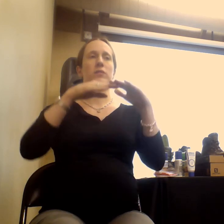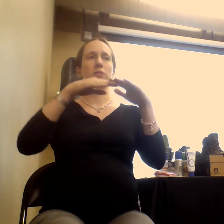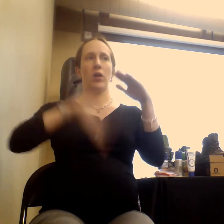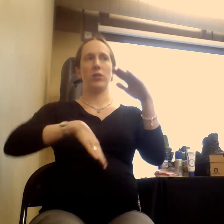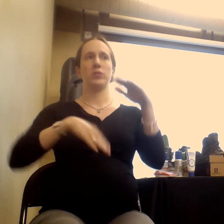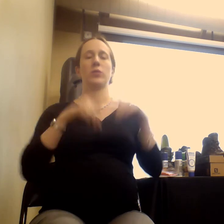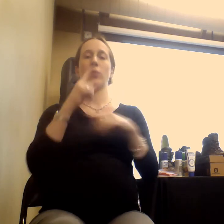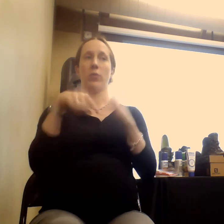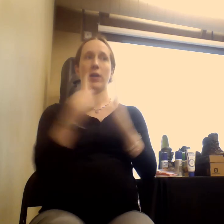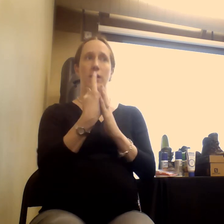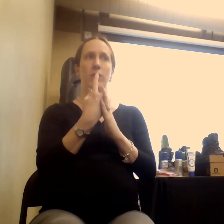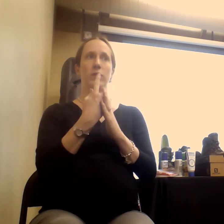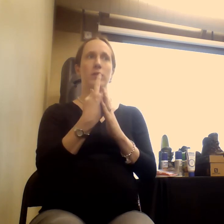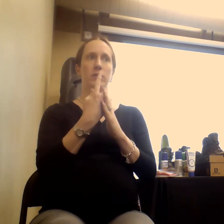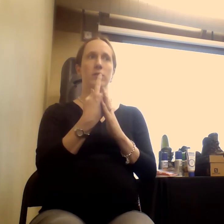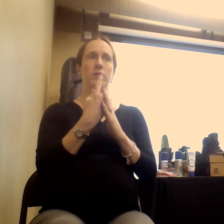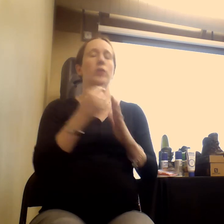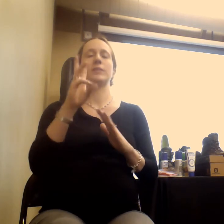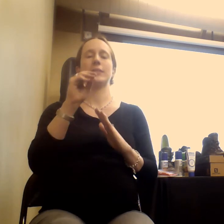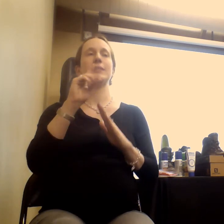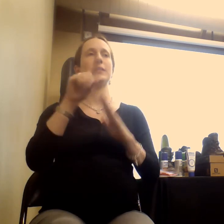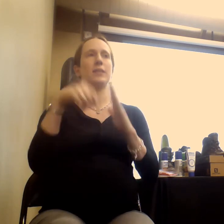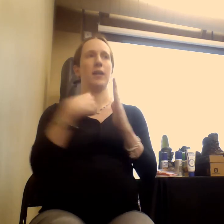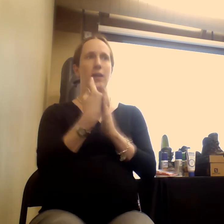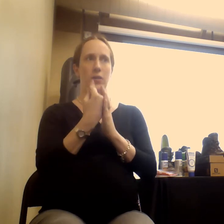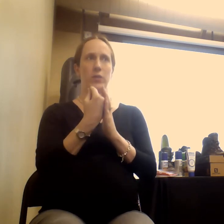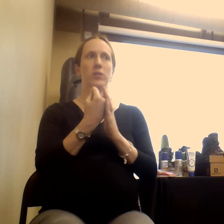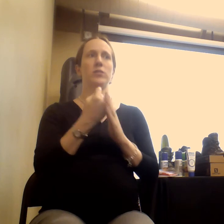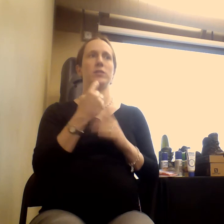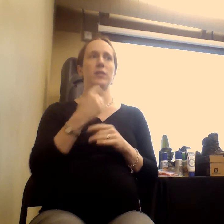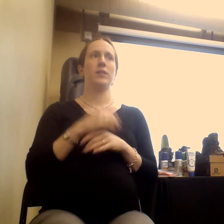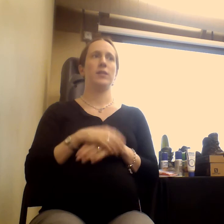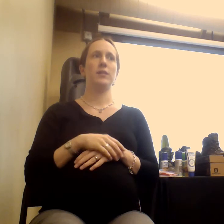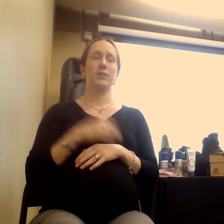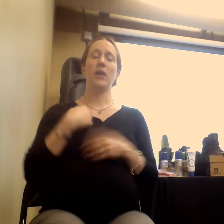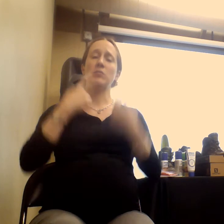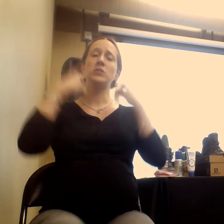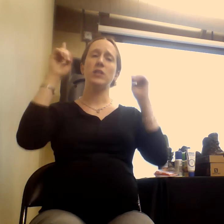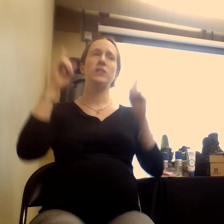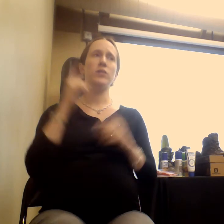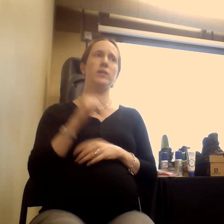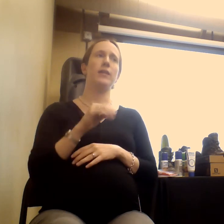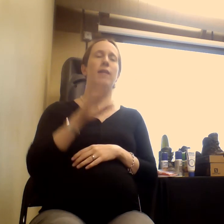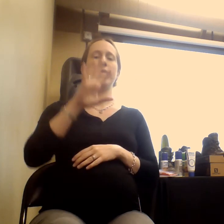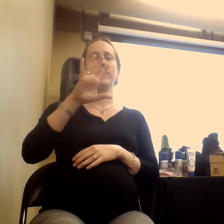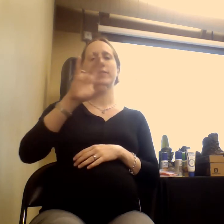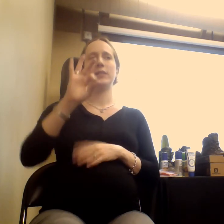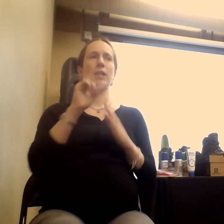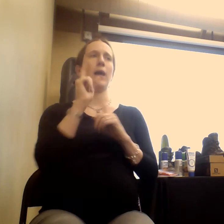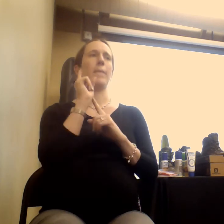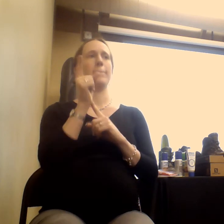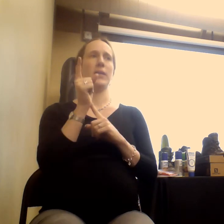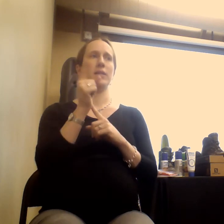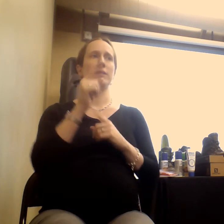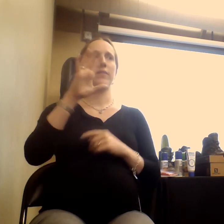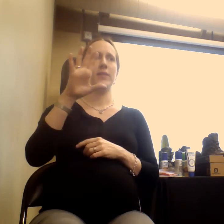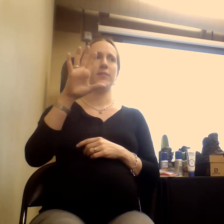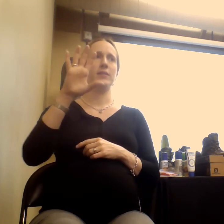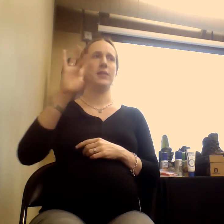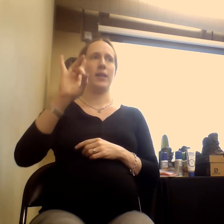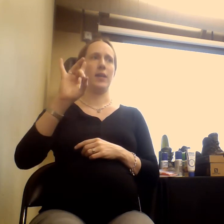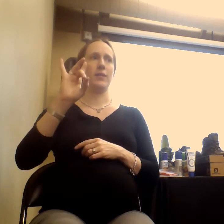don't sleep. You're constantly moving. So it's a slow jog. It's not a run. It's a slow jog for 135 miles. At the end, you get to go up